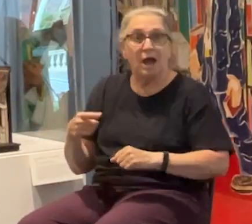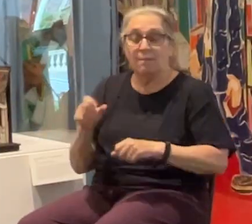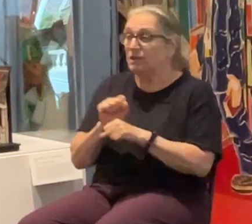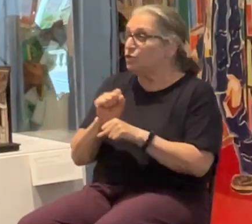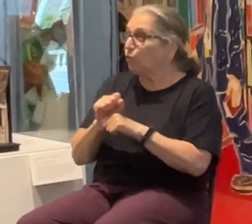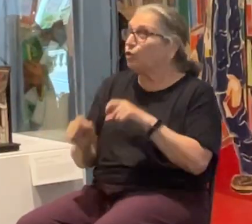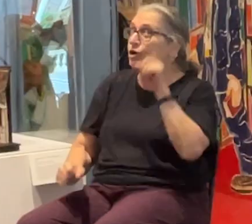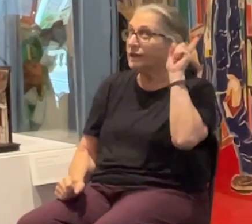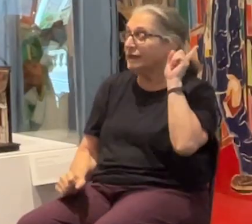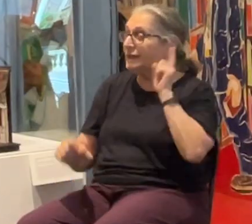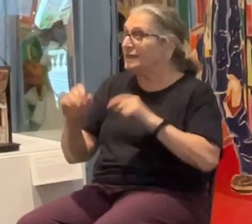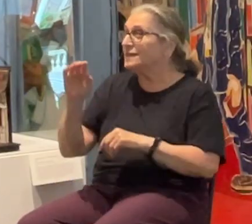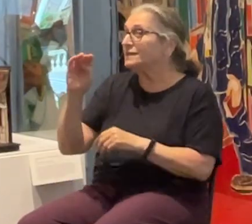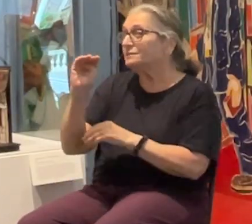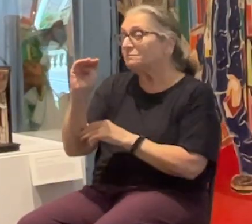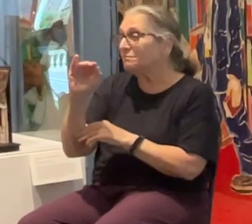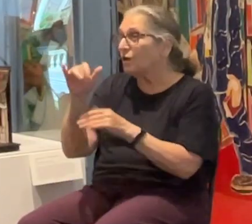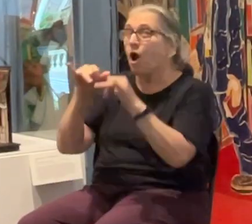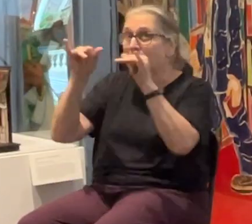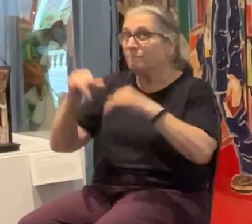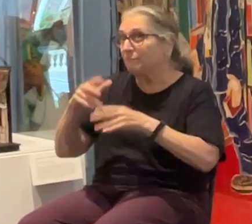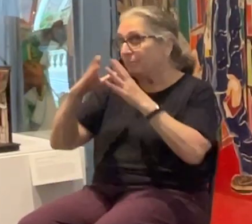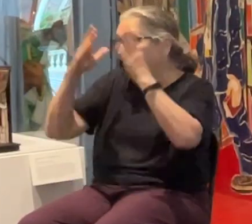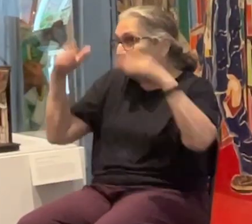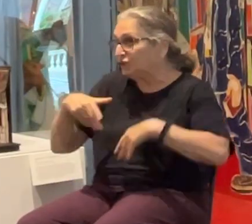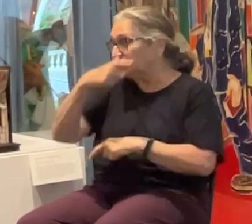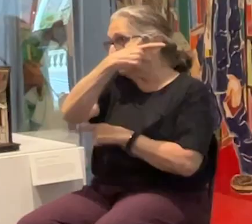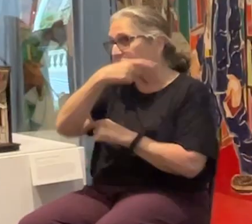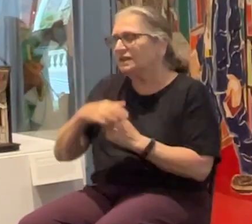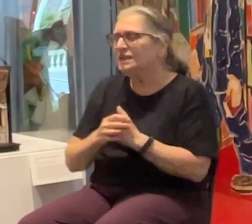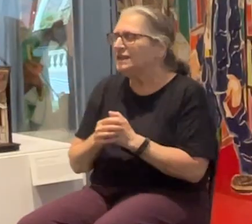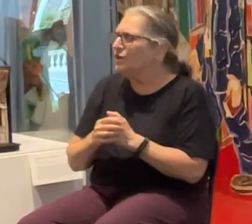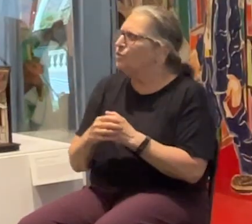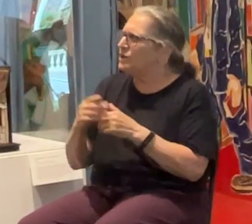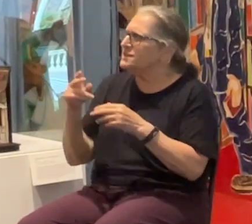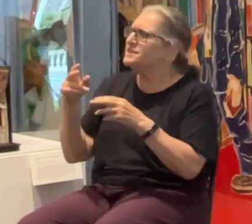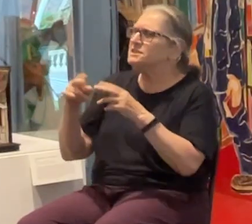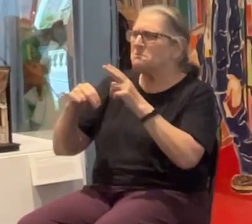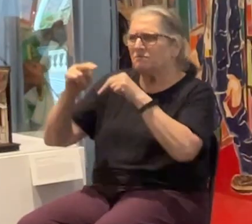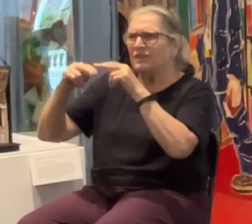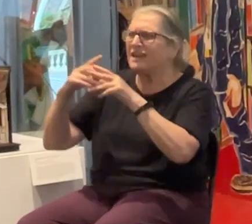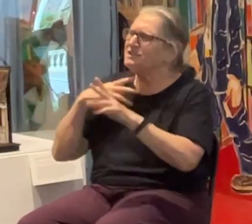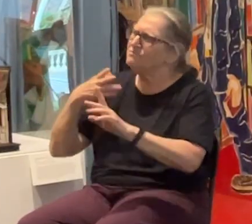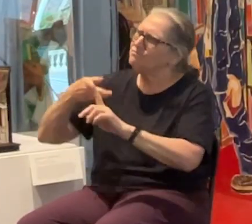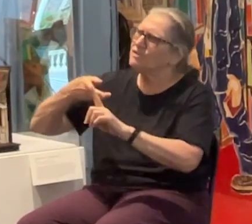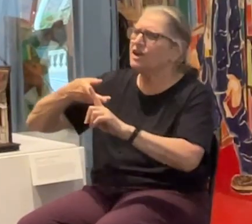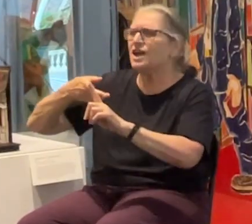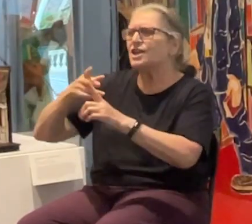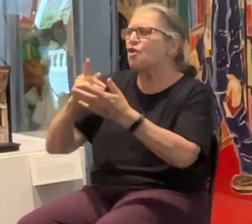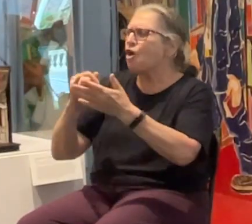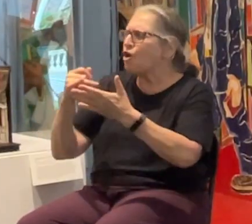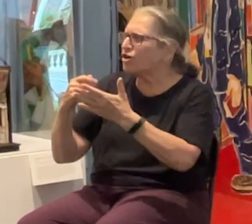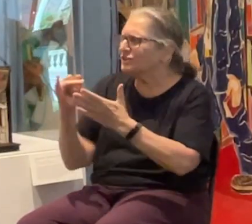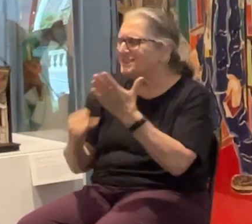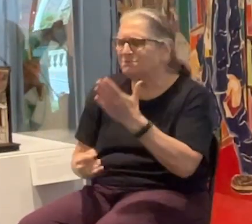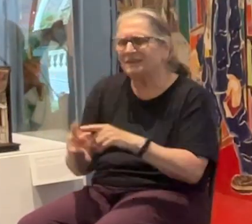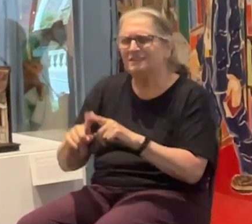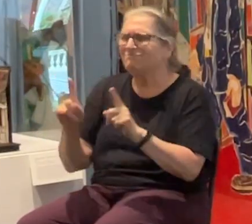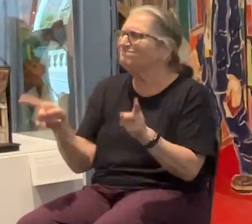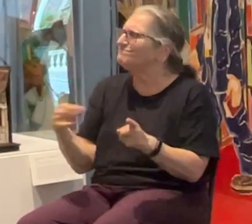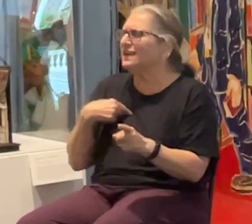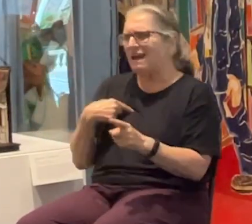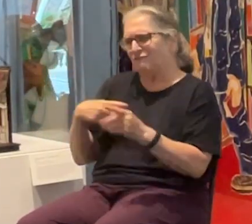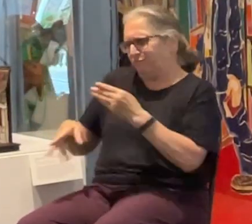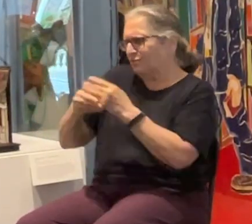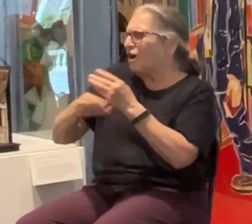by Daniel Papps, but clearly he worked on it with many, many assistants. And so Red's work is so collaborative over the years. I mean, there's